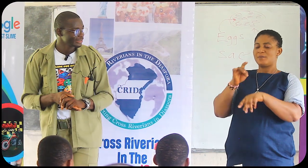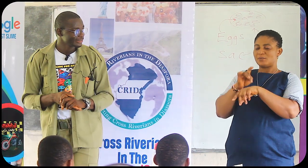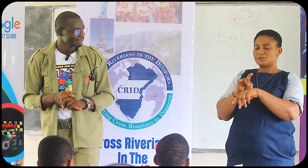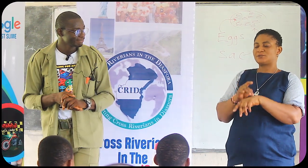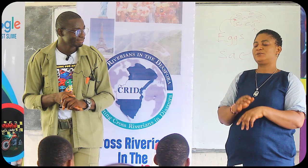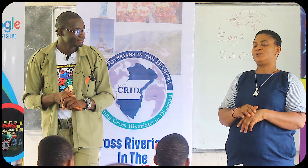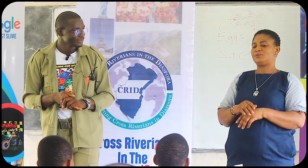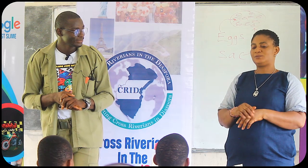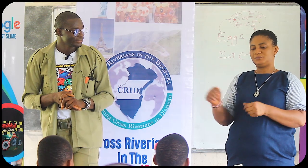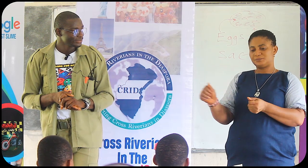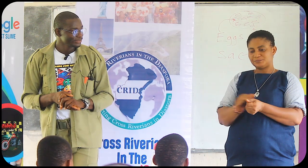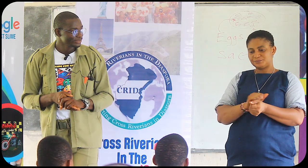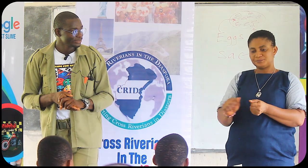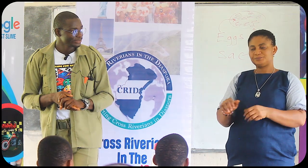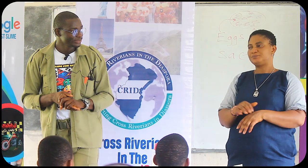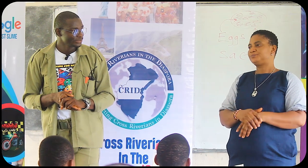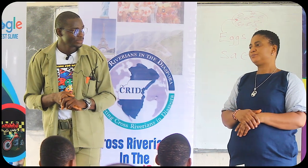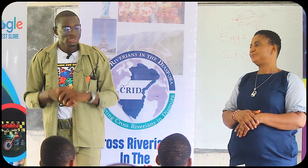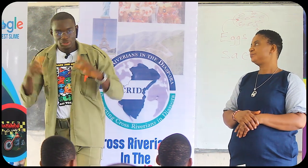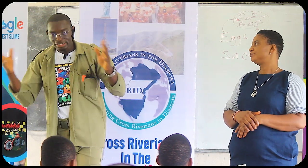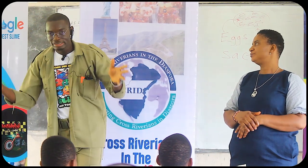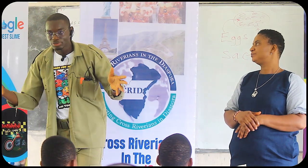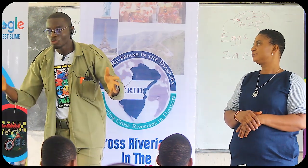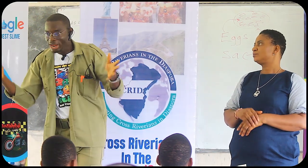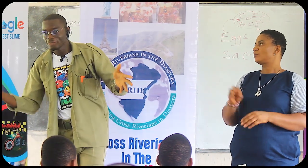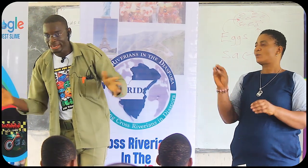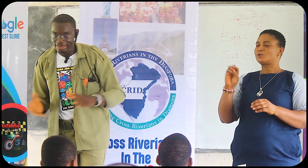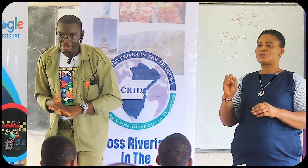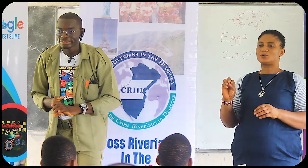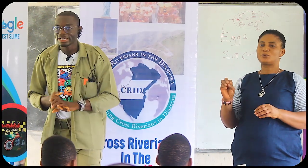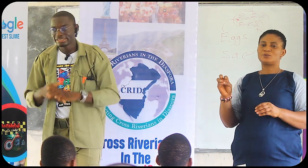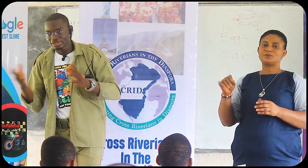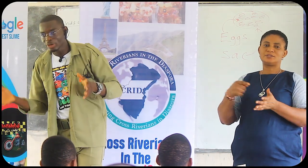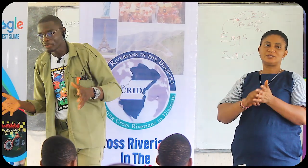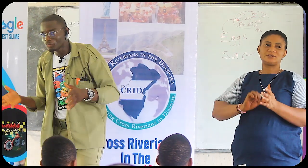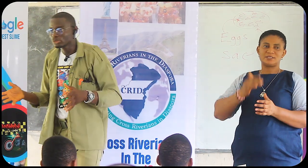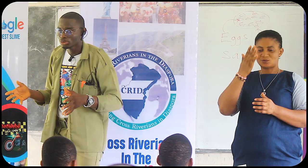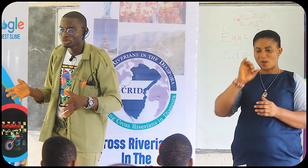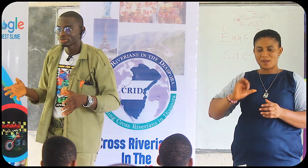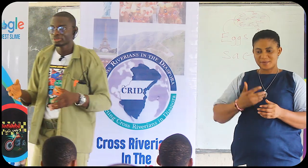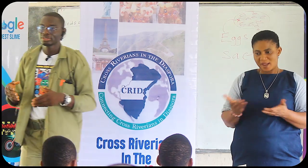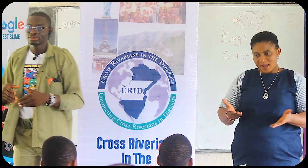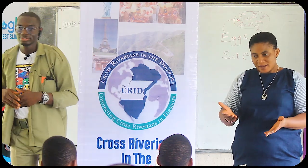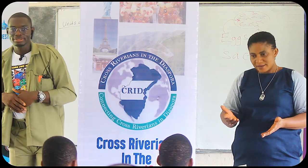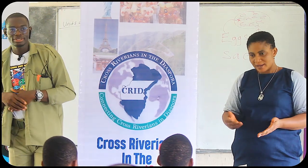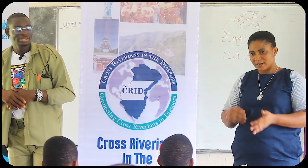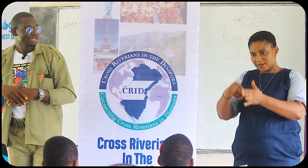So this is why we are here, And this is why we want to